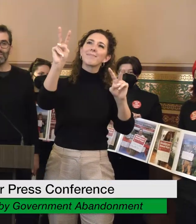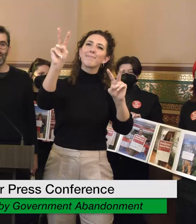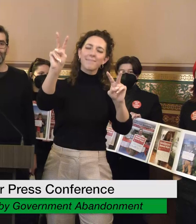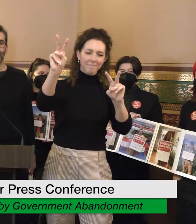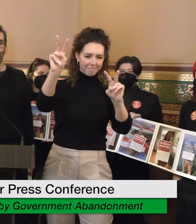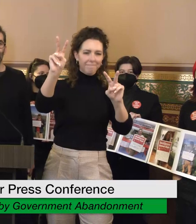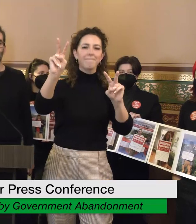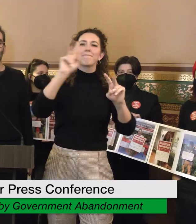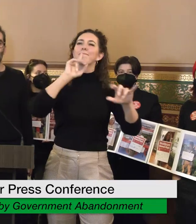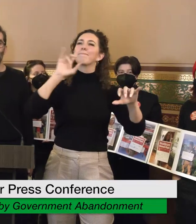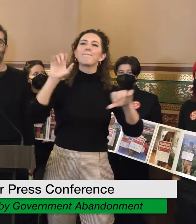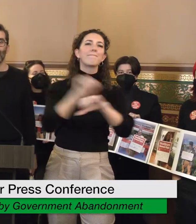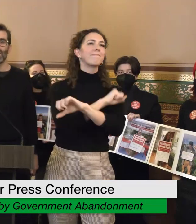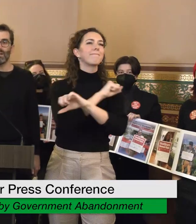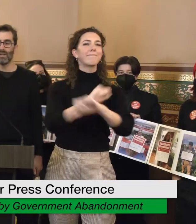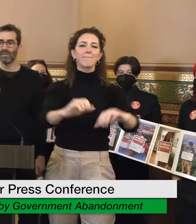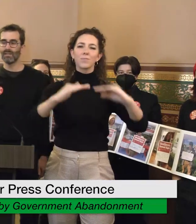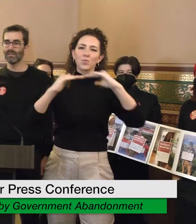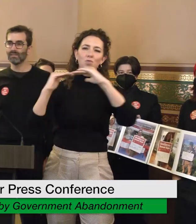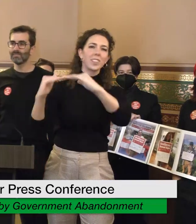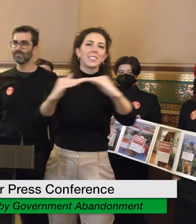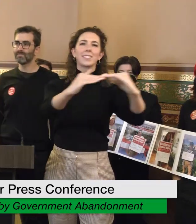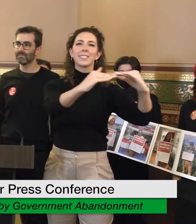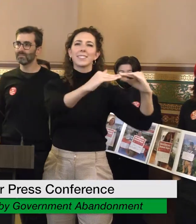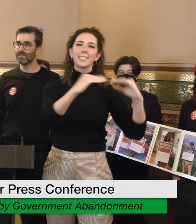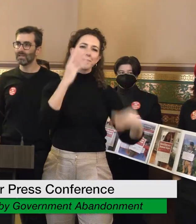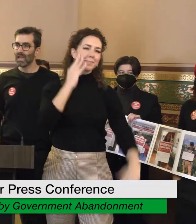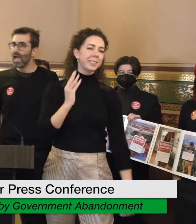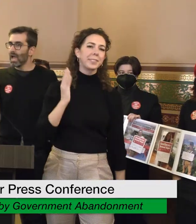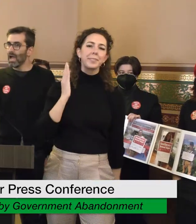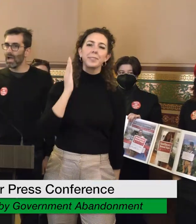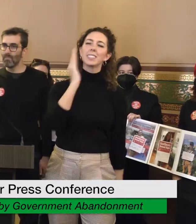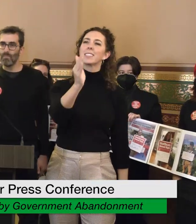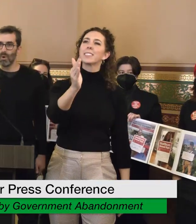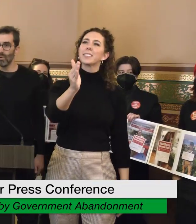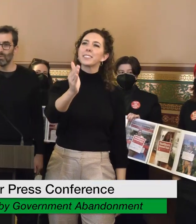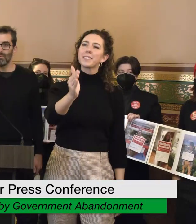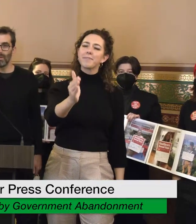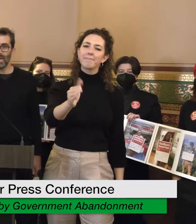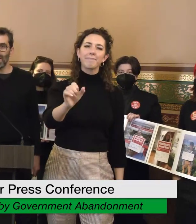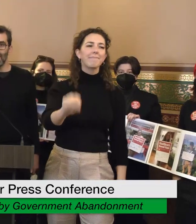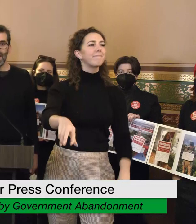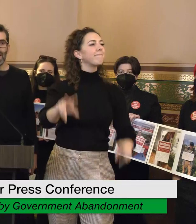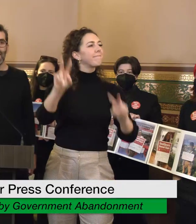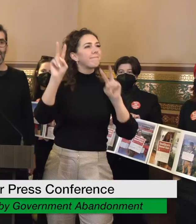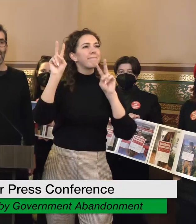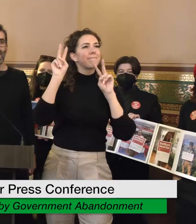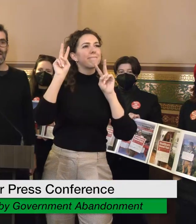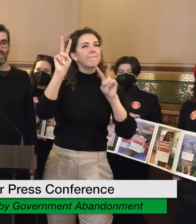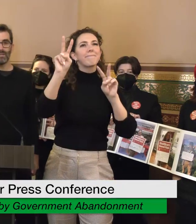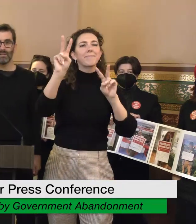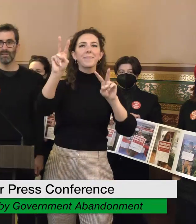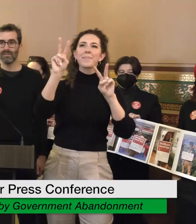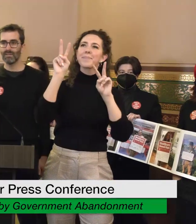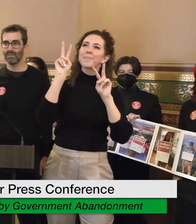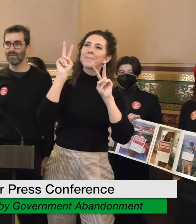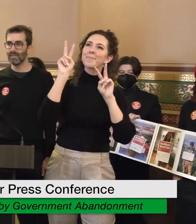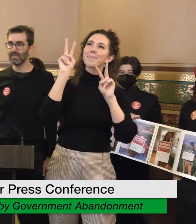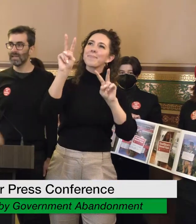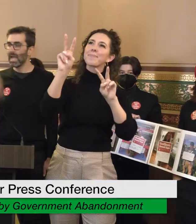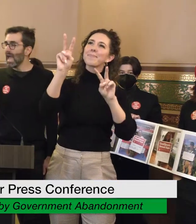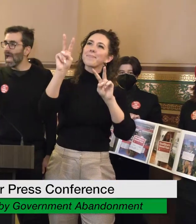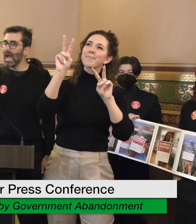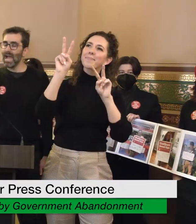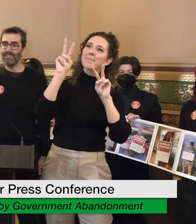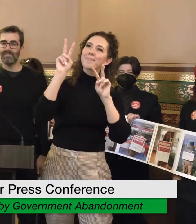head. I see justice everywhere. I see justice everywhere. Up over my head. Over my